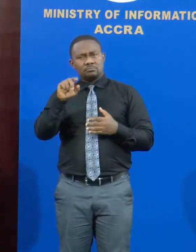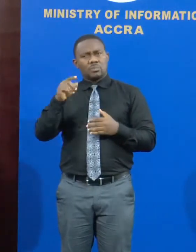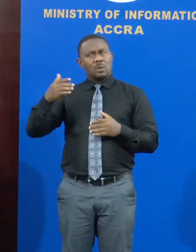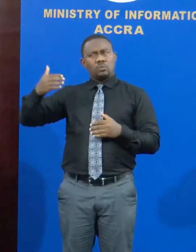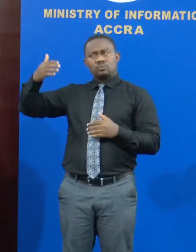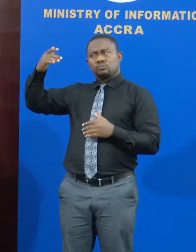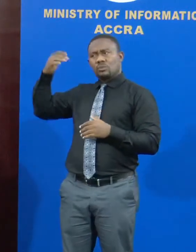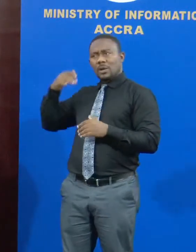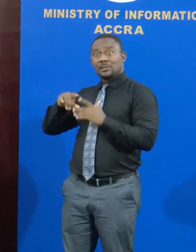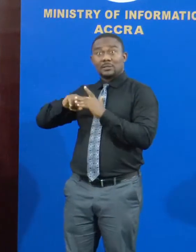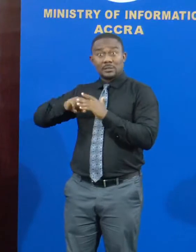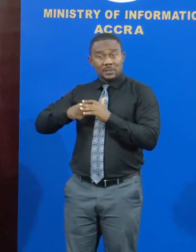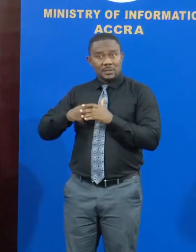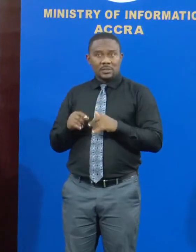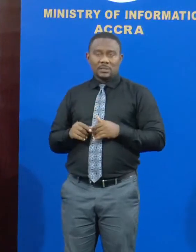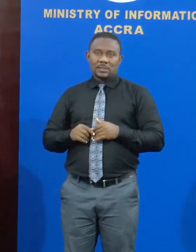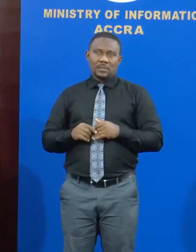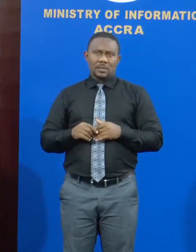with an